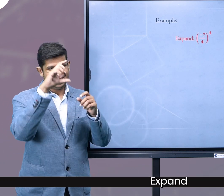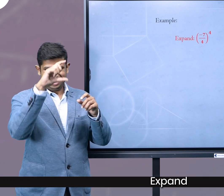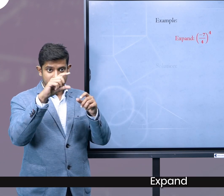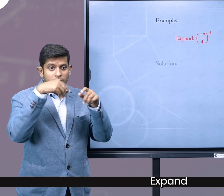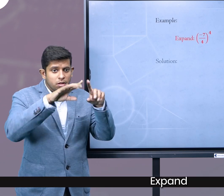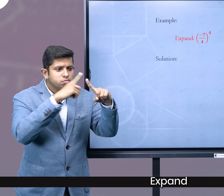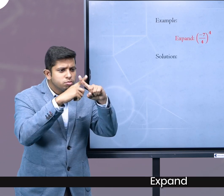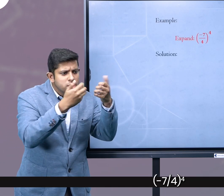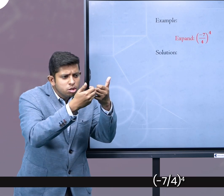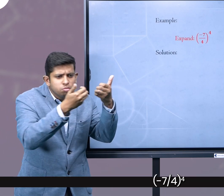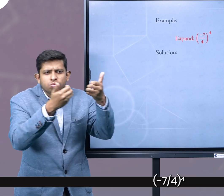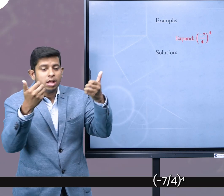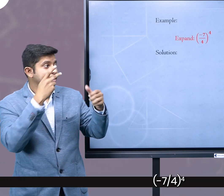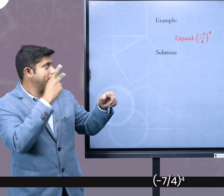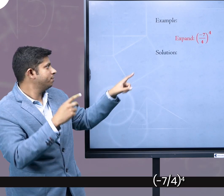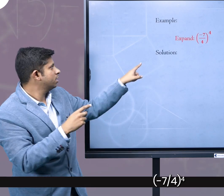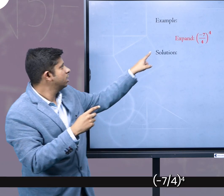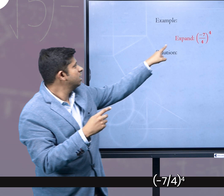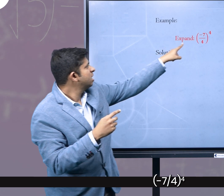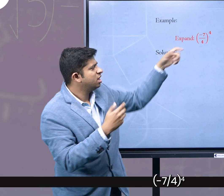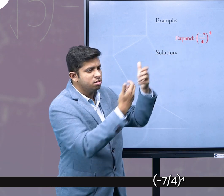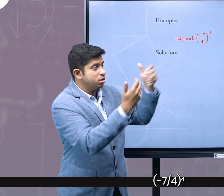Expand. Minus 7 by 4 whole to the power of 4.